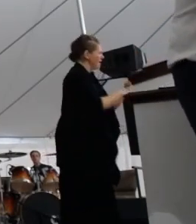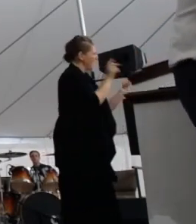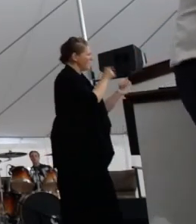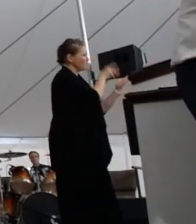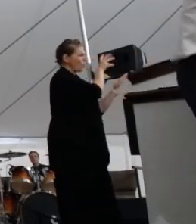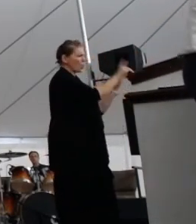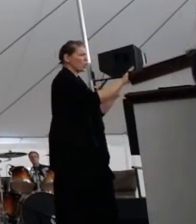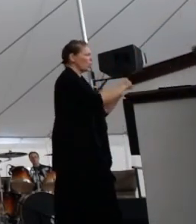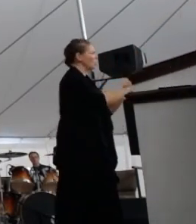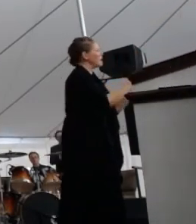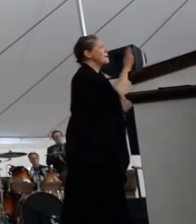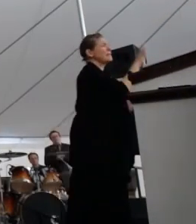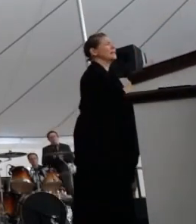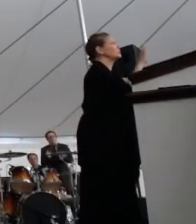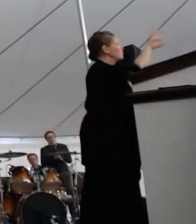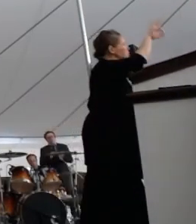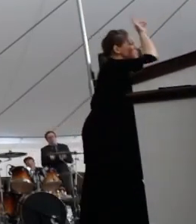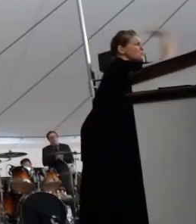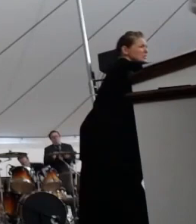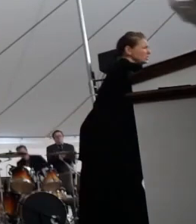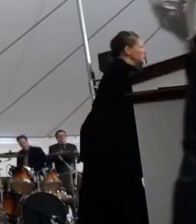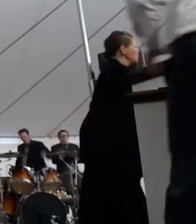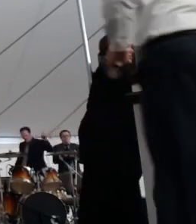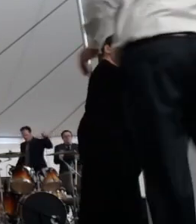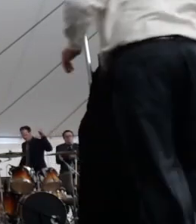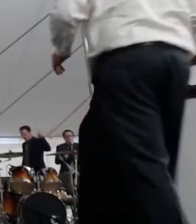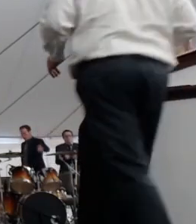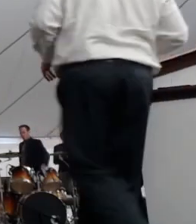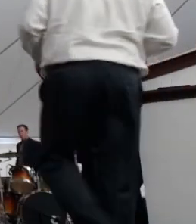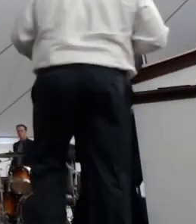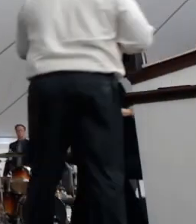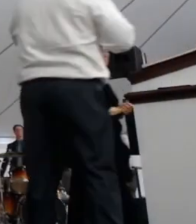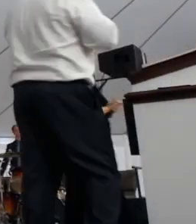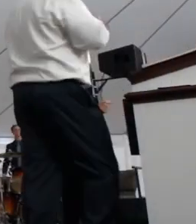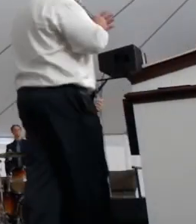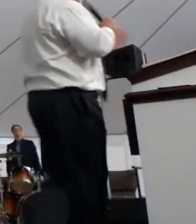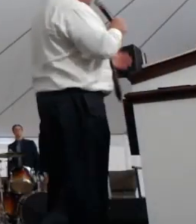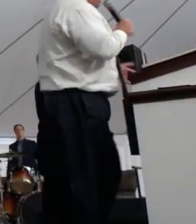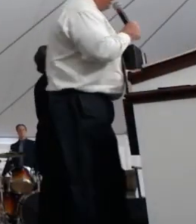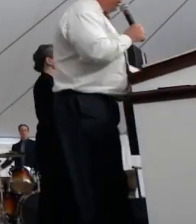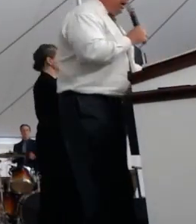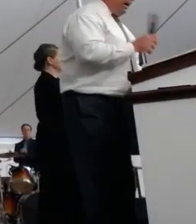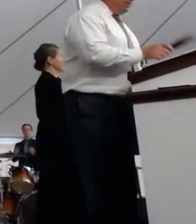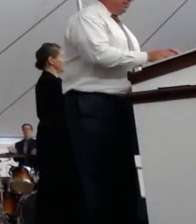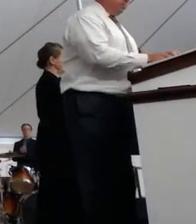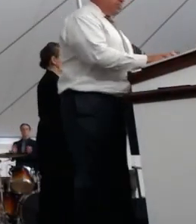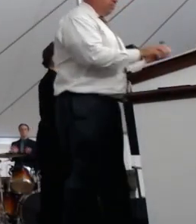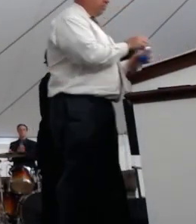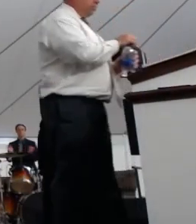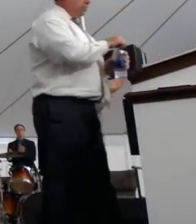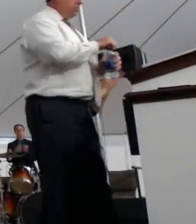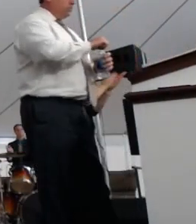on, pastor, preach to me. Come on, preacher, preach to me. Somebody clap your hands to God.